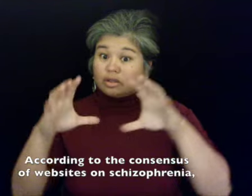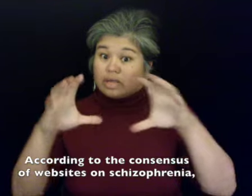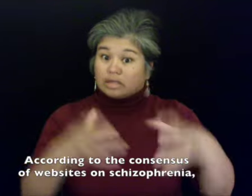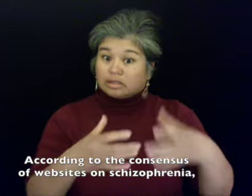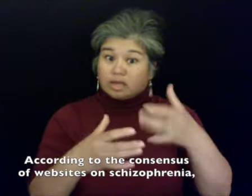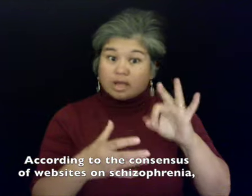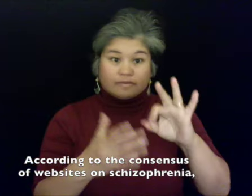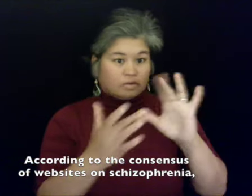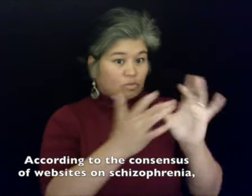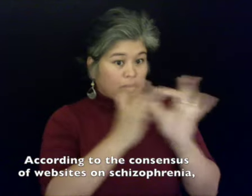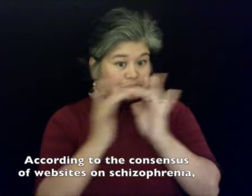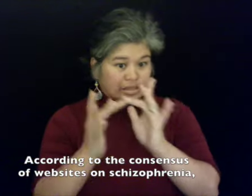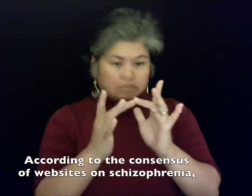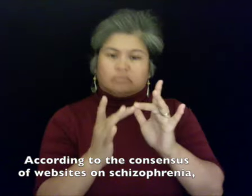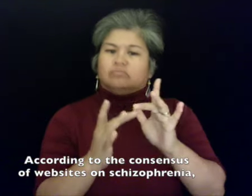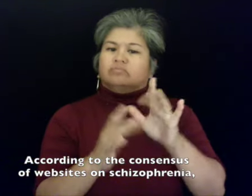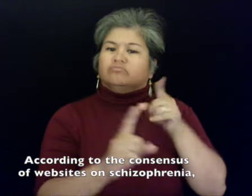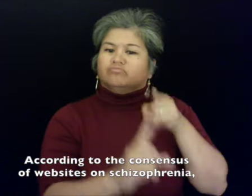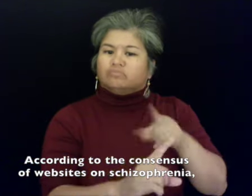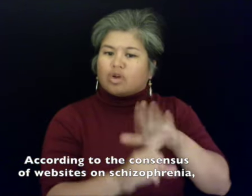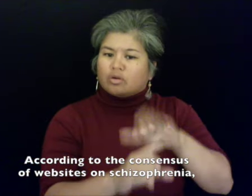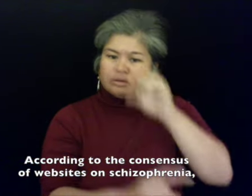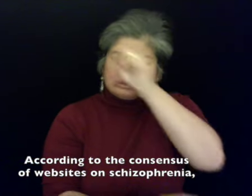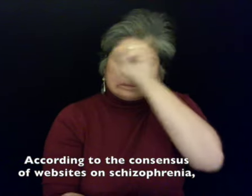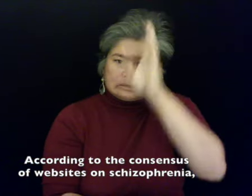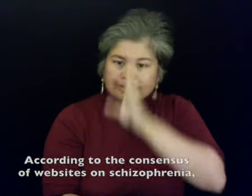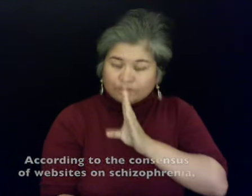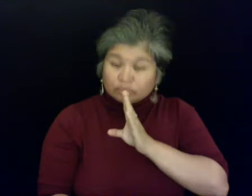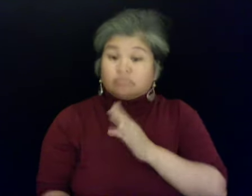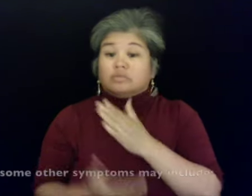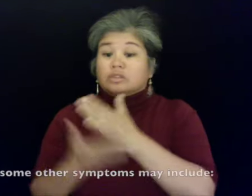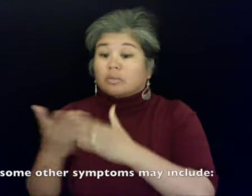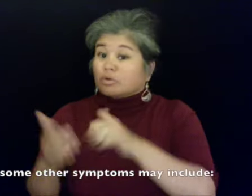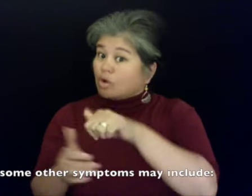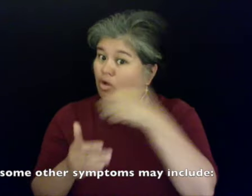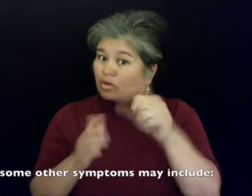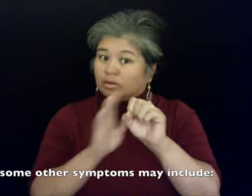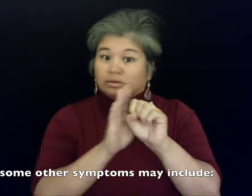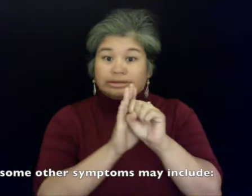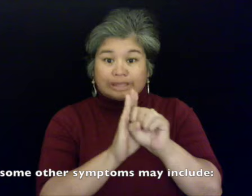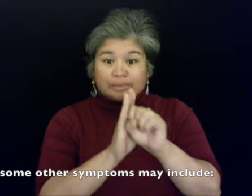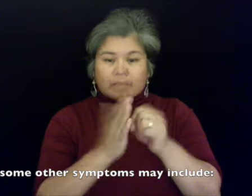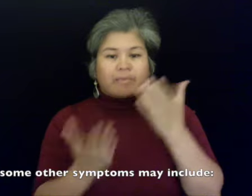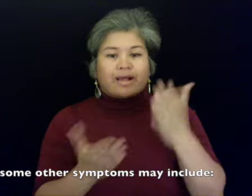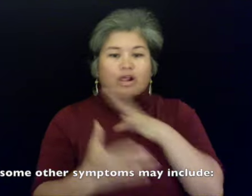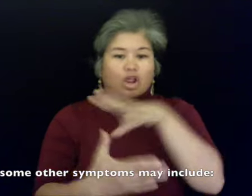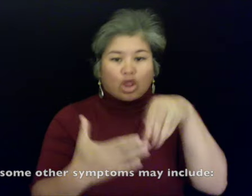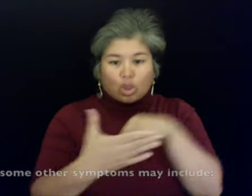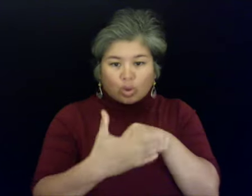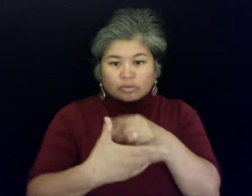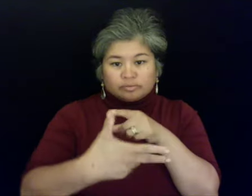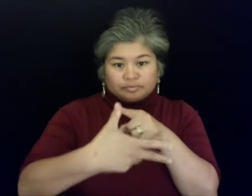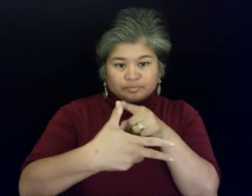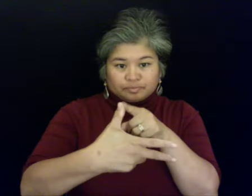According to the consensus of websites on schizophrenia, some other symptoms may include